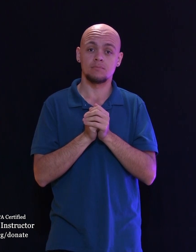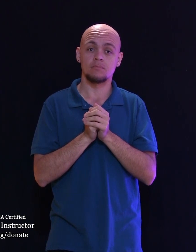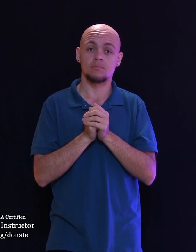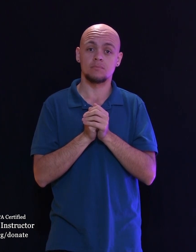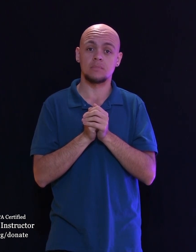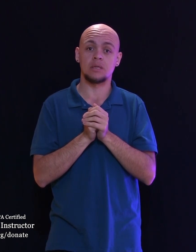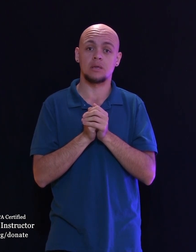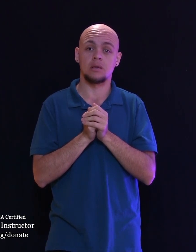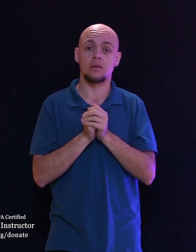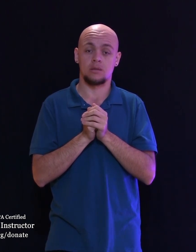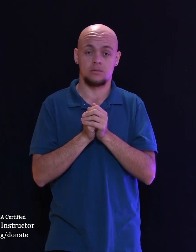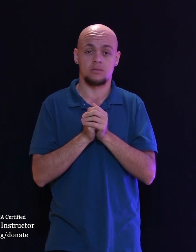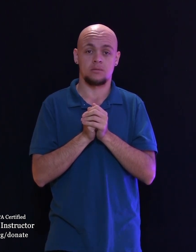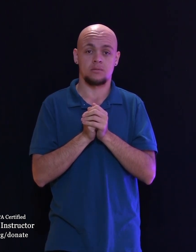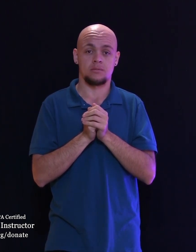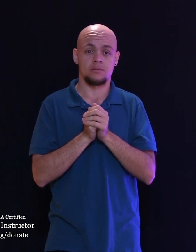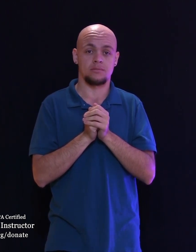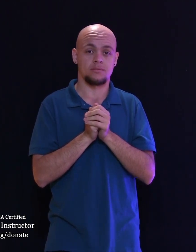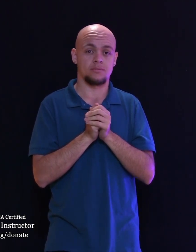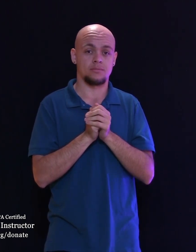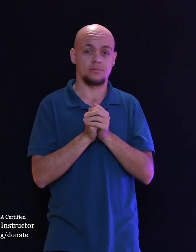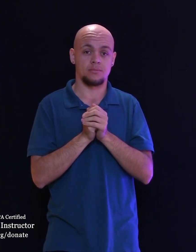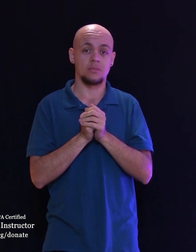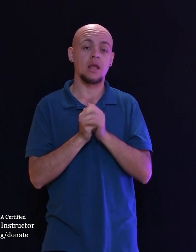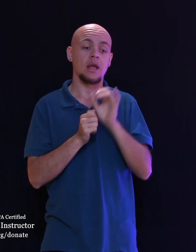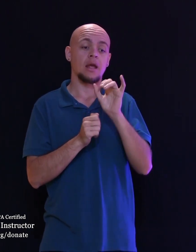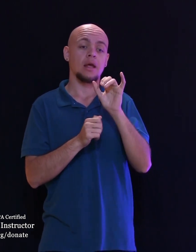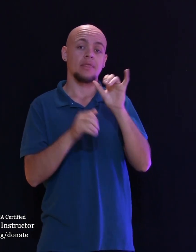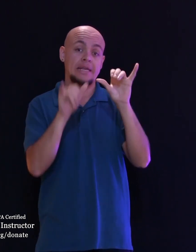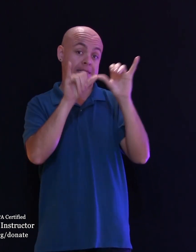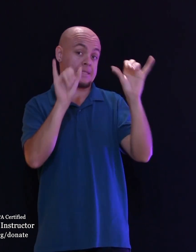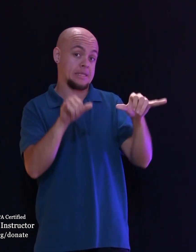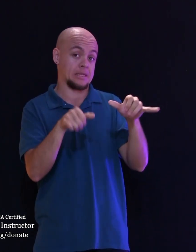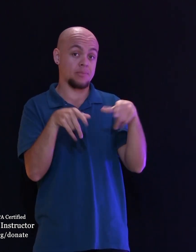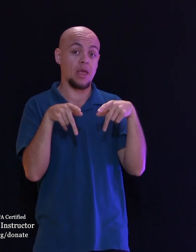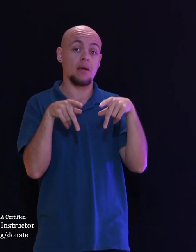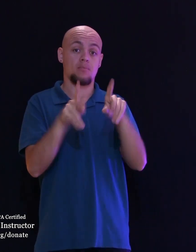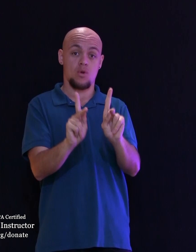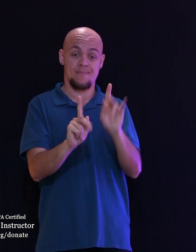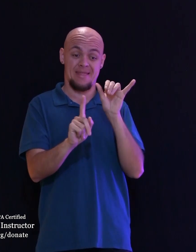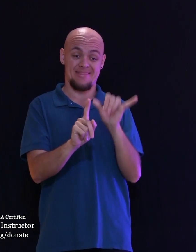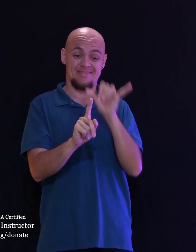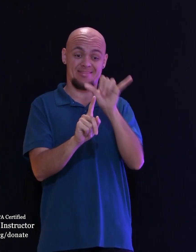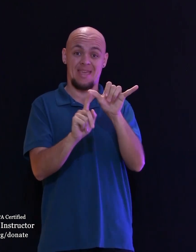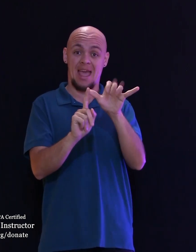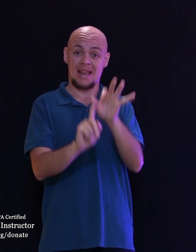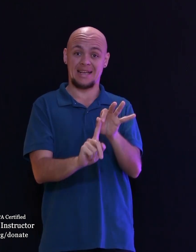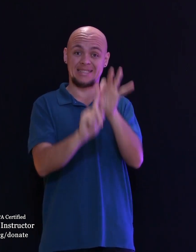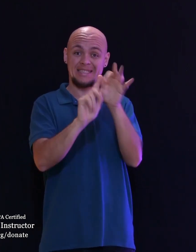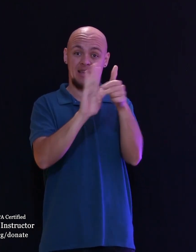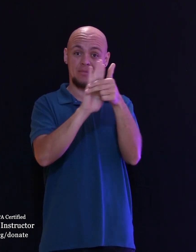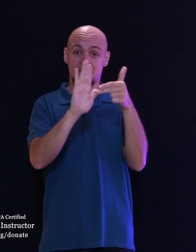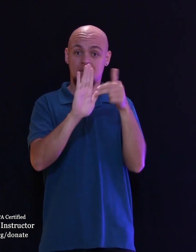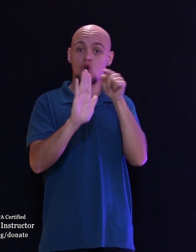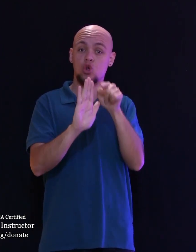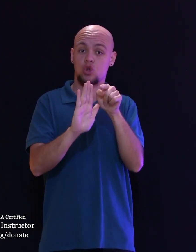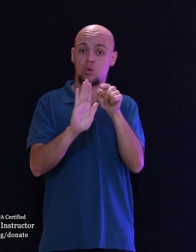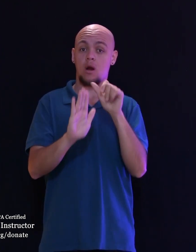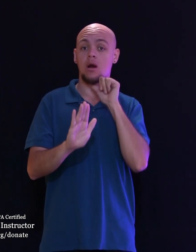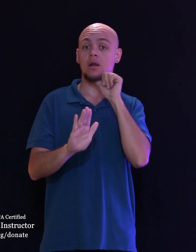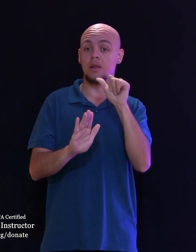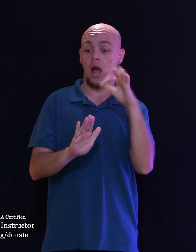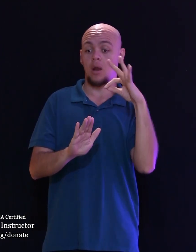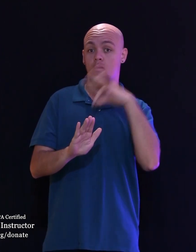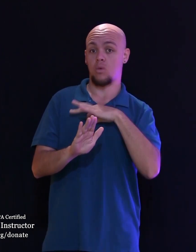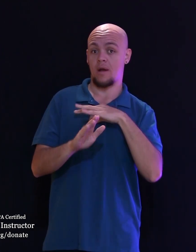that grants this tax-exempt status, this institution that decides whether or not you are a